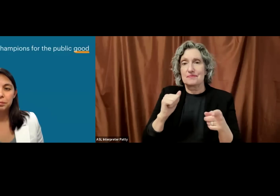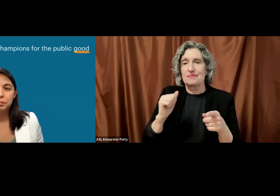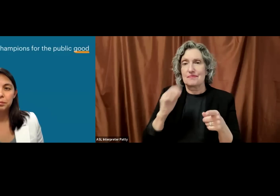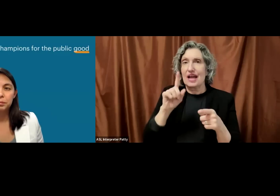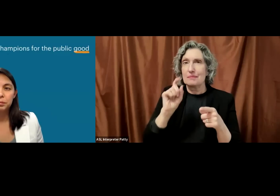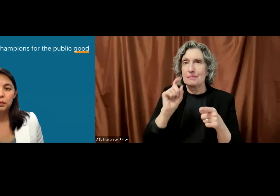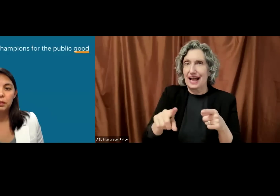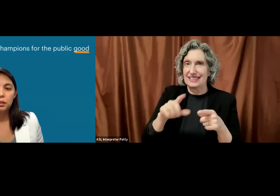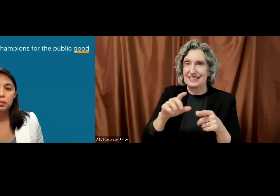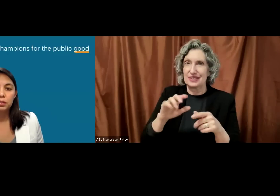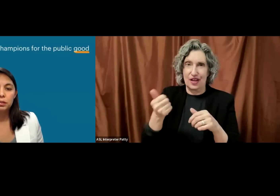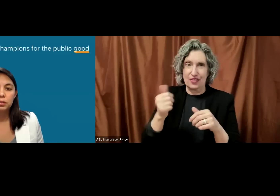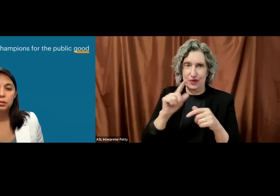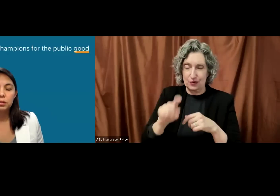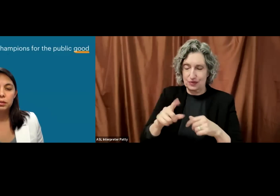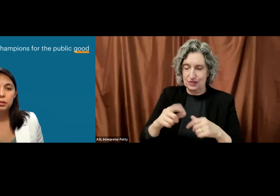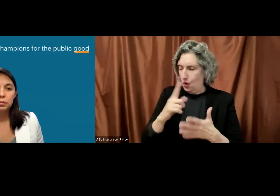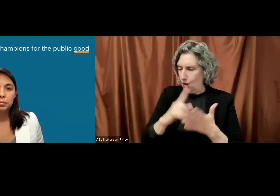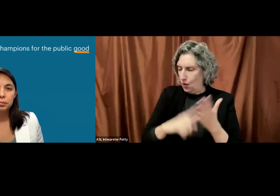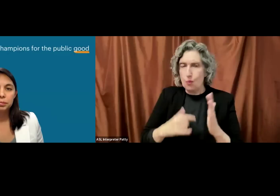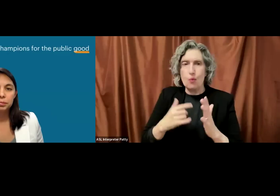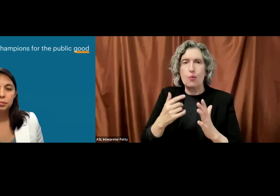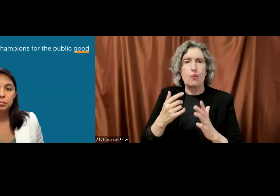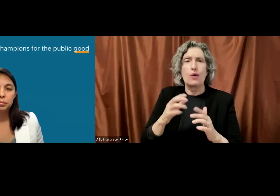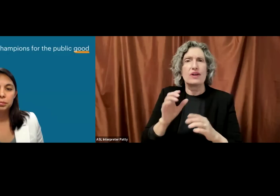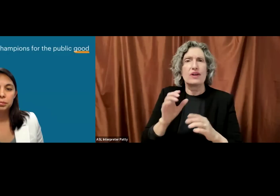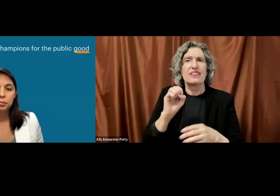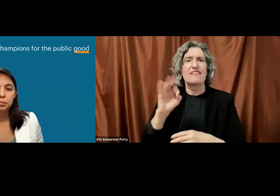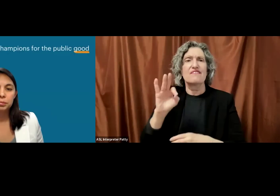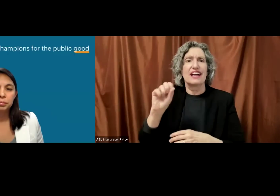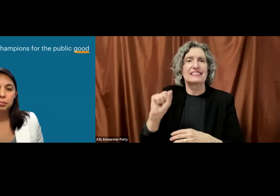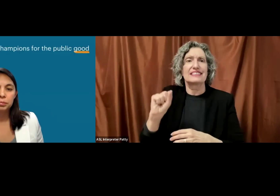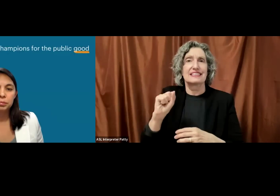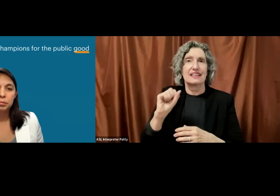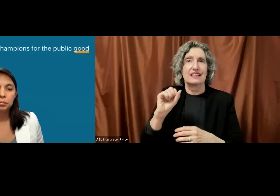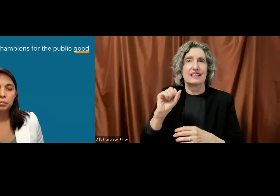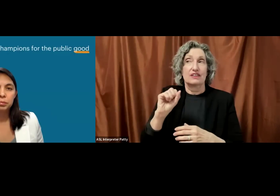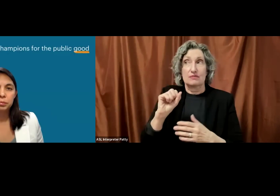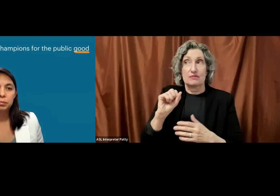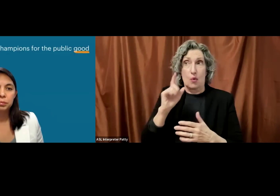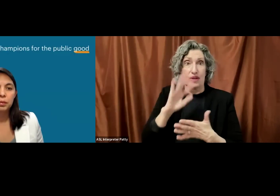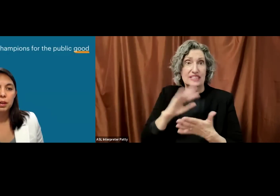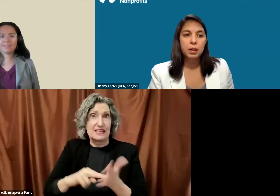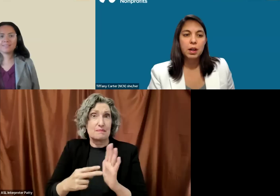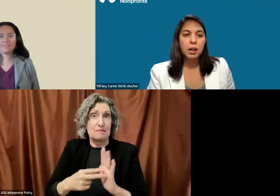next question, which is, what are the effects that these executive orders can or will have on the future of federal